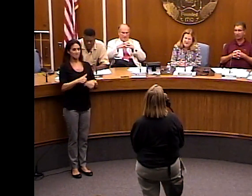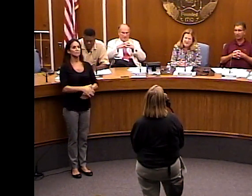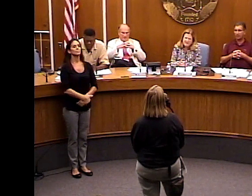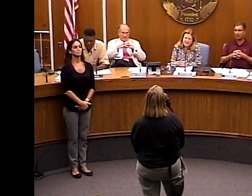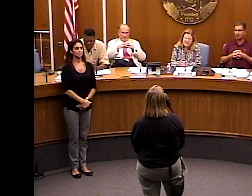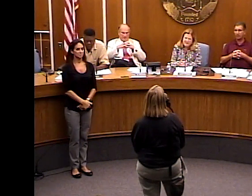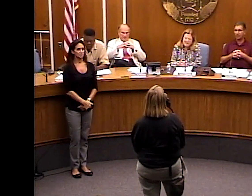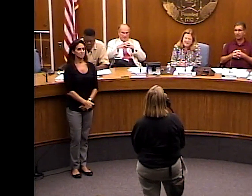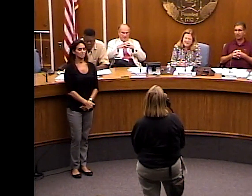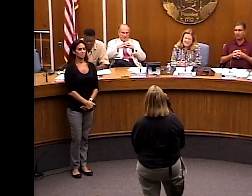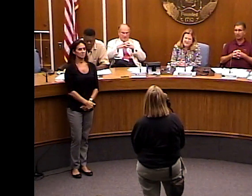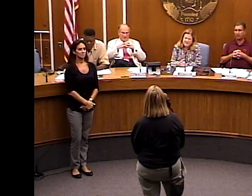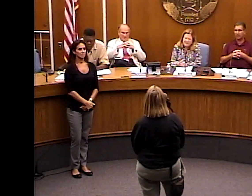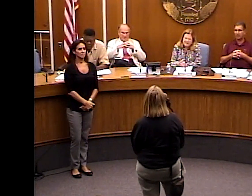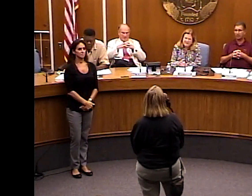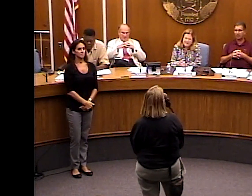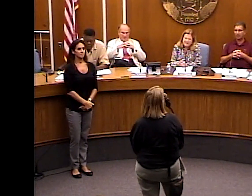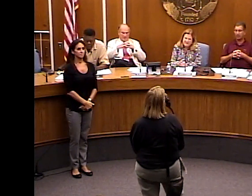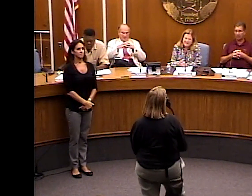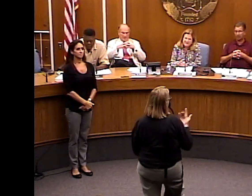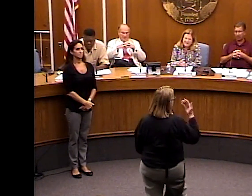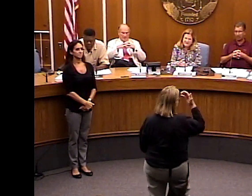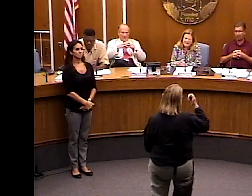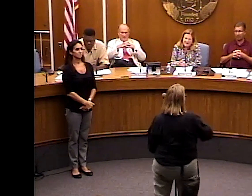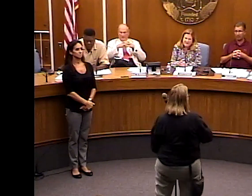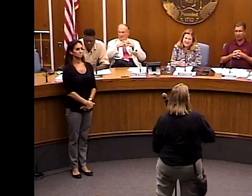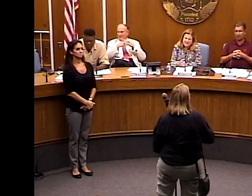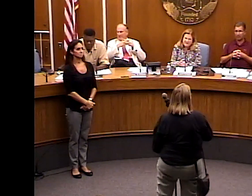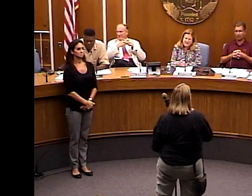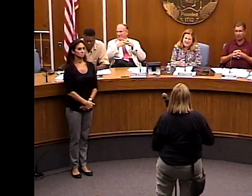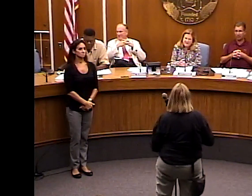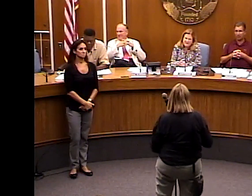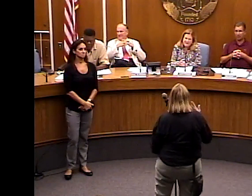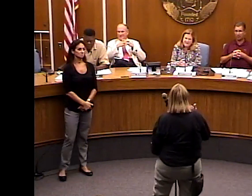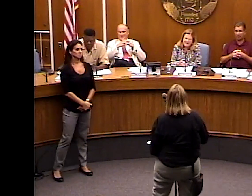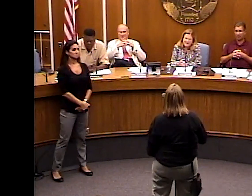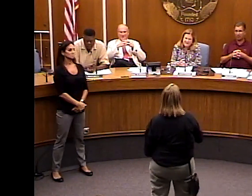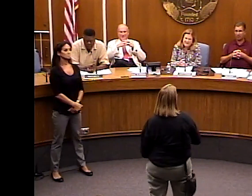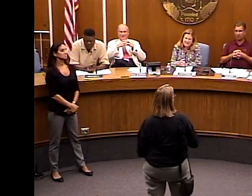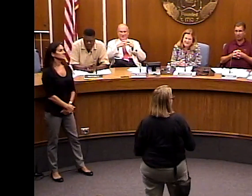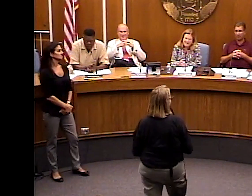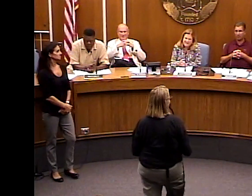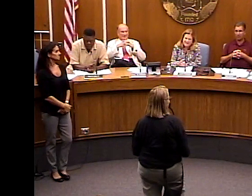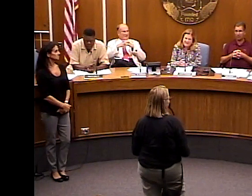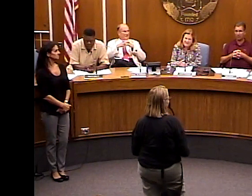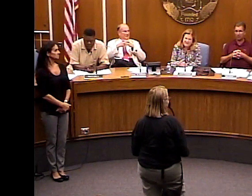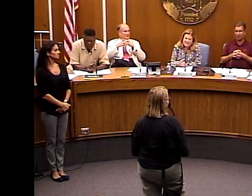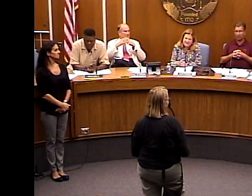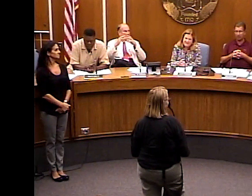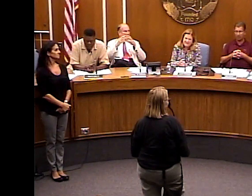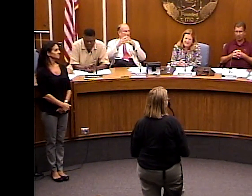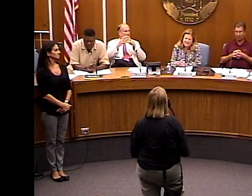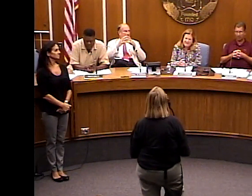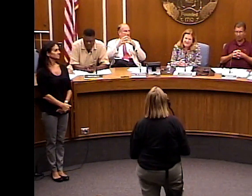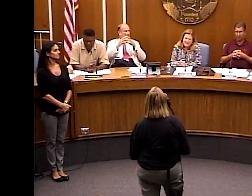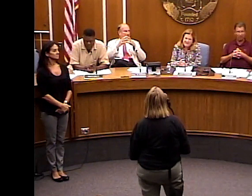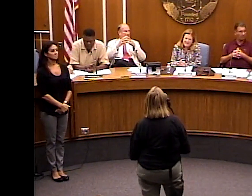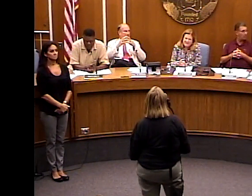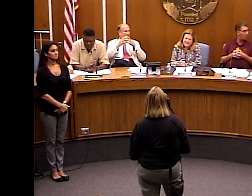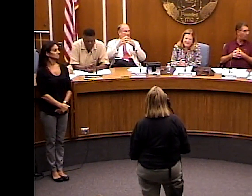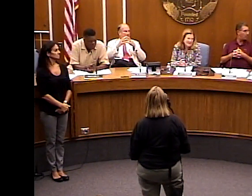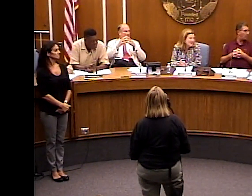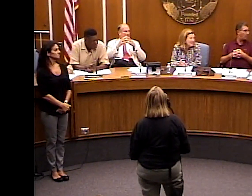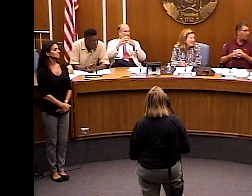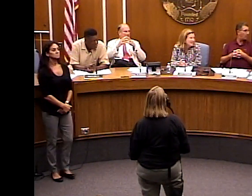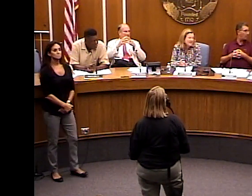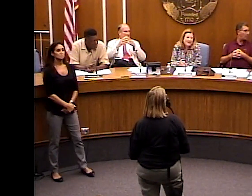the address I use? I'm sorry if you don't accept it. That's the address I use. It